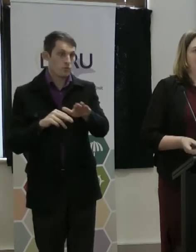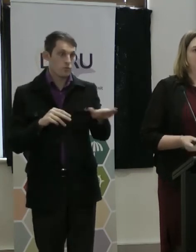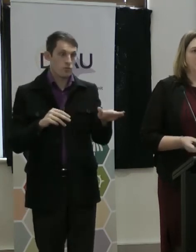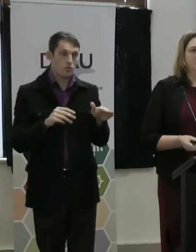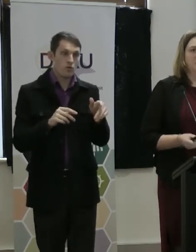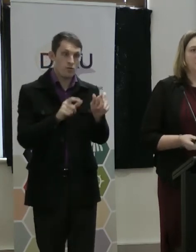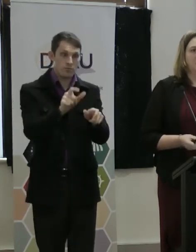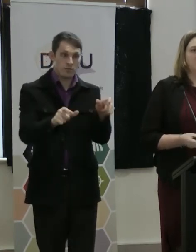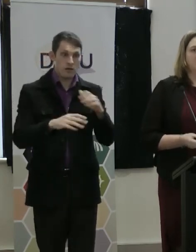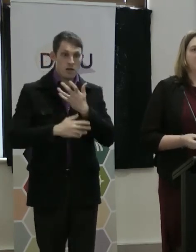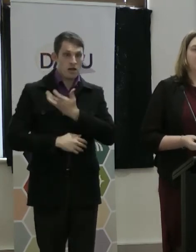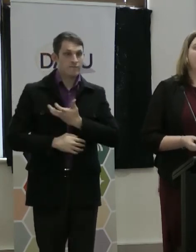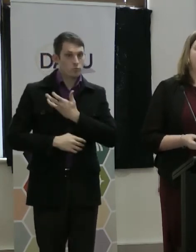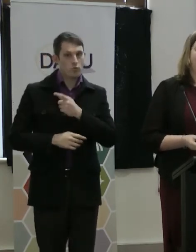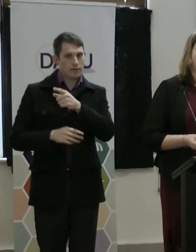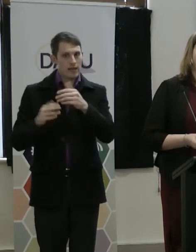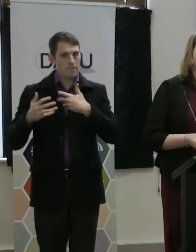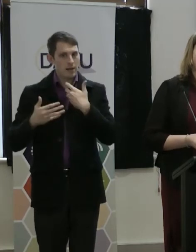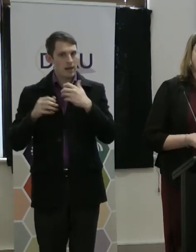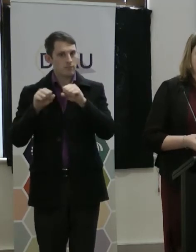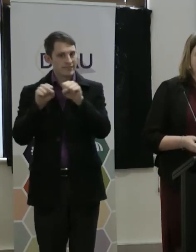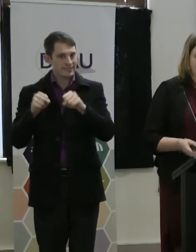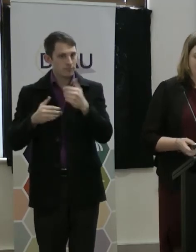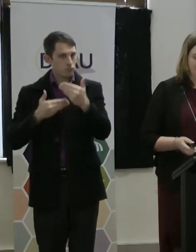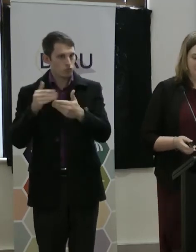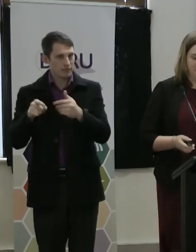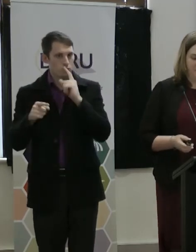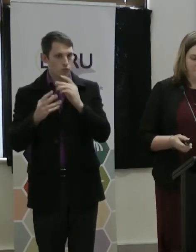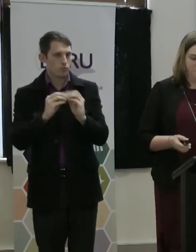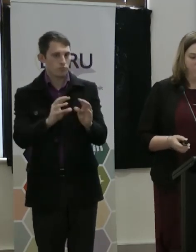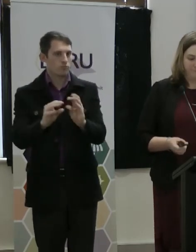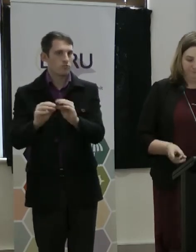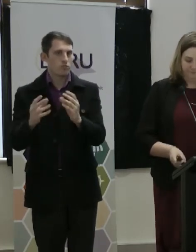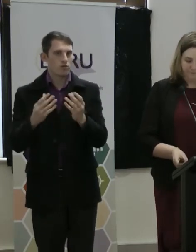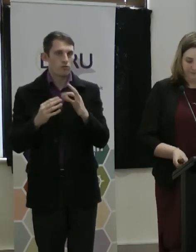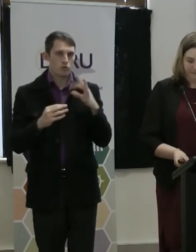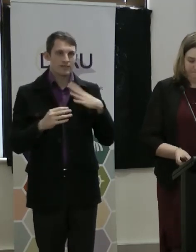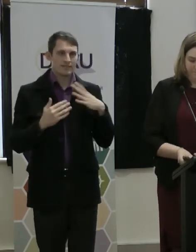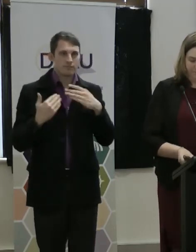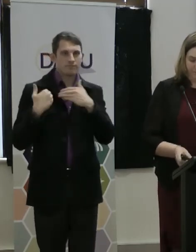will enable them to achieve a resolution without involving us unless it's necessary.